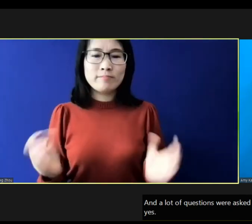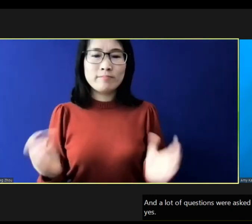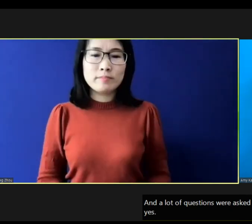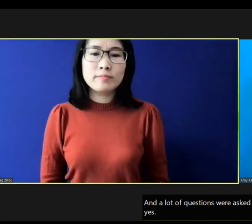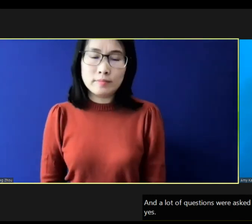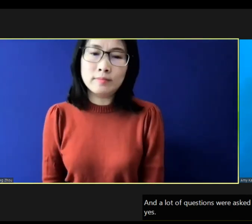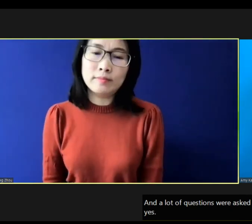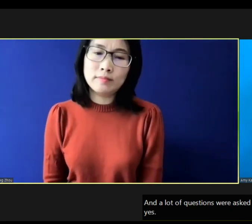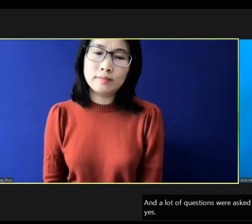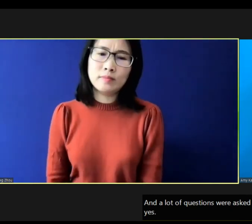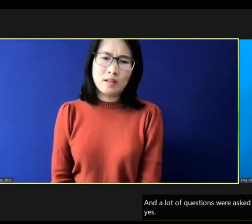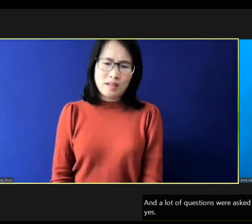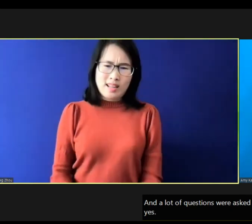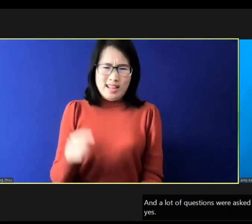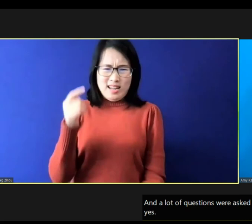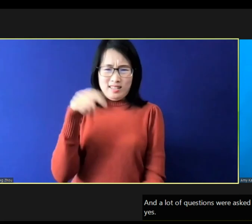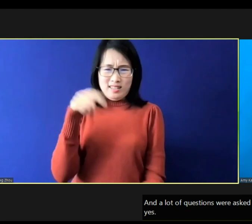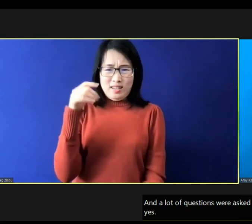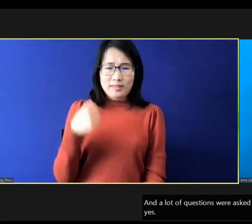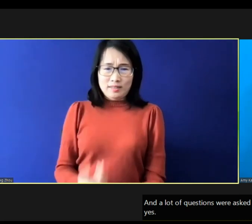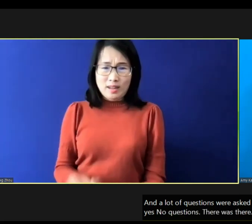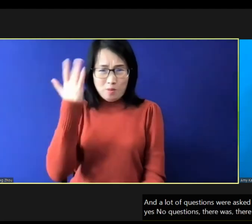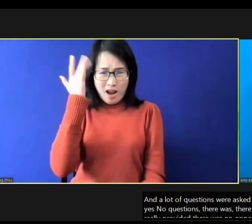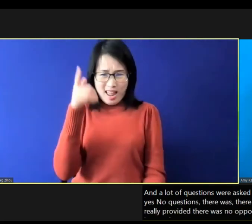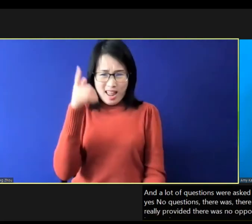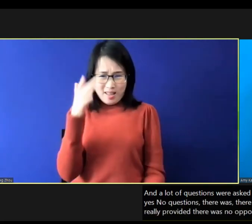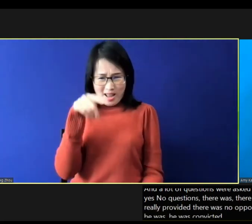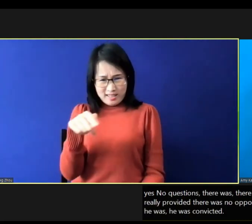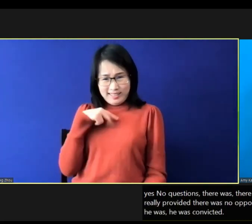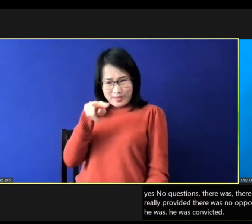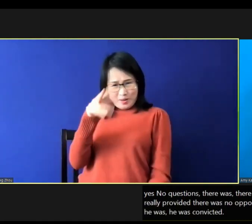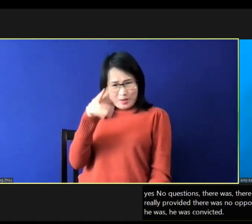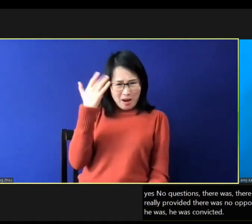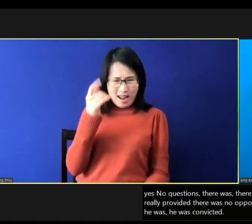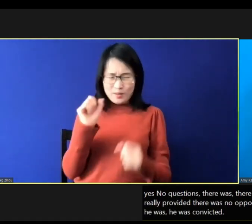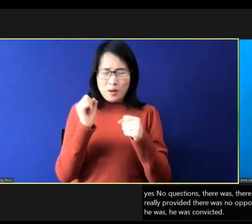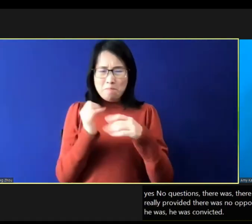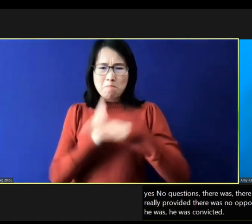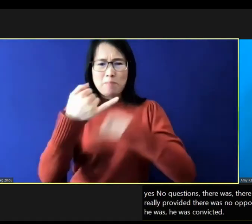There was no opportunity to discuss, and he was convicted.